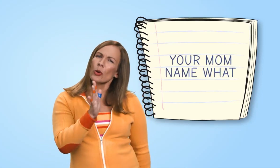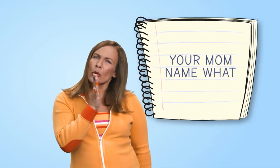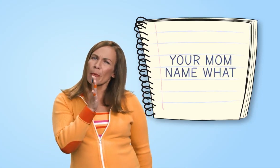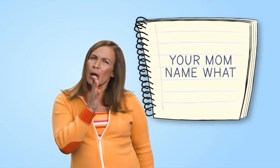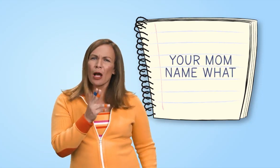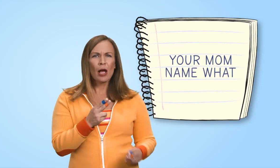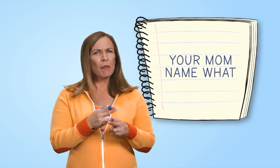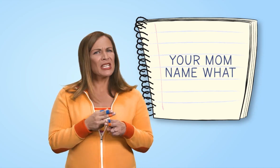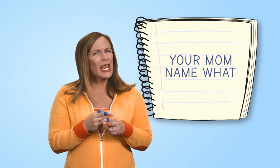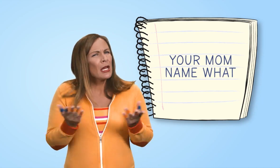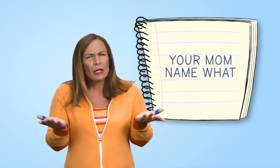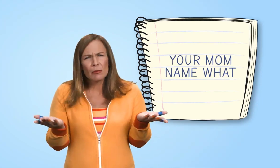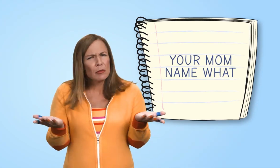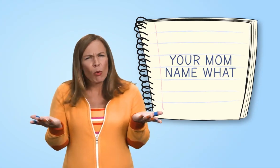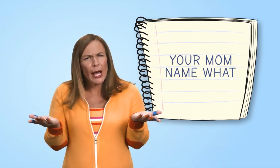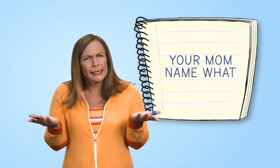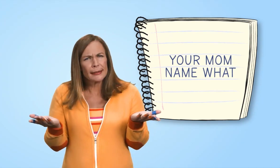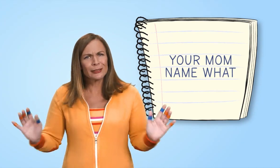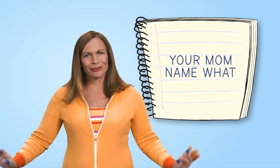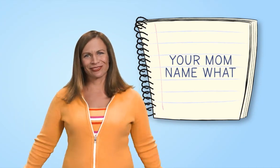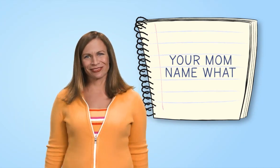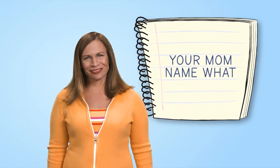Your mom name what?